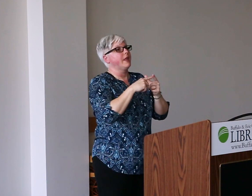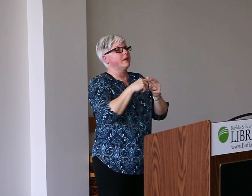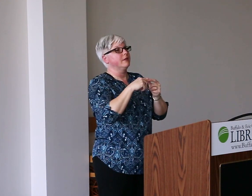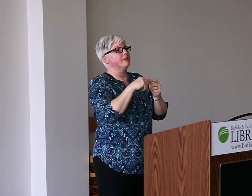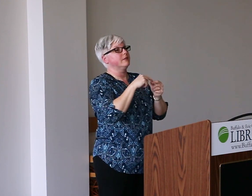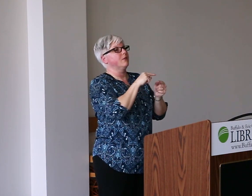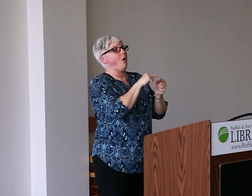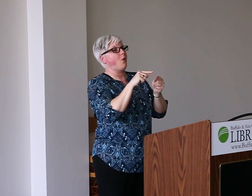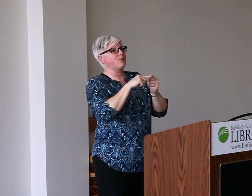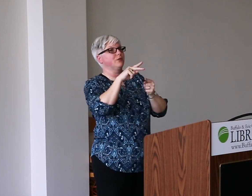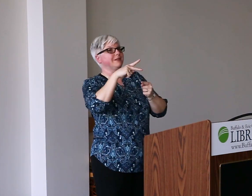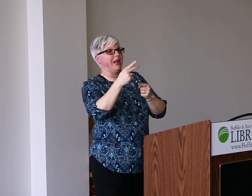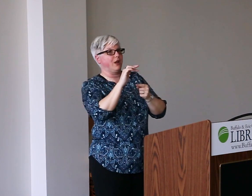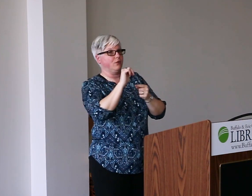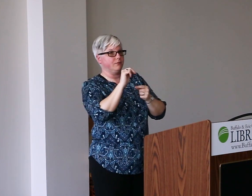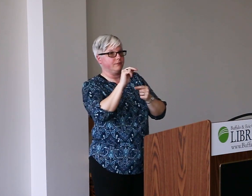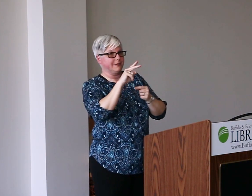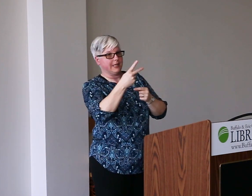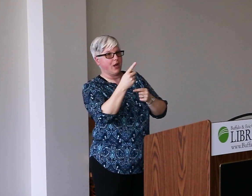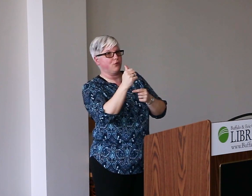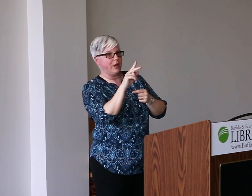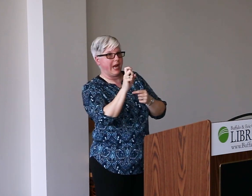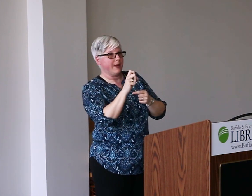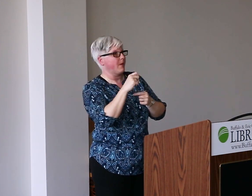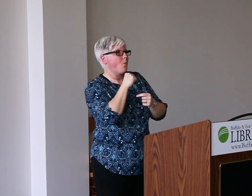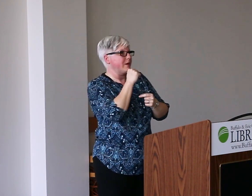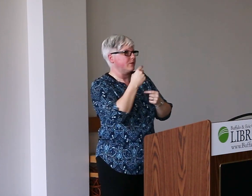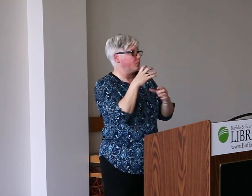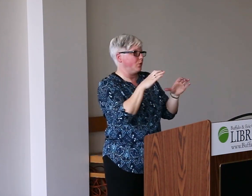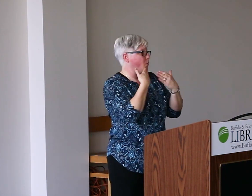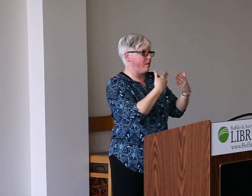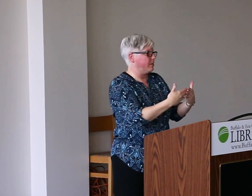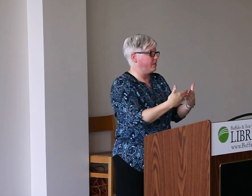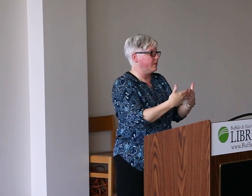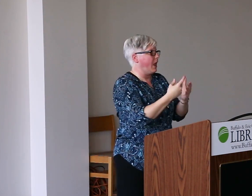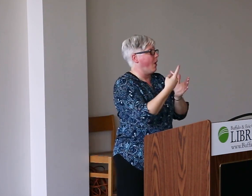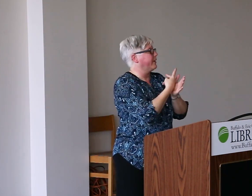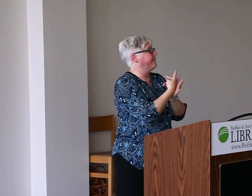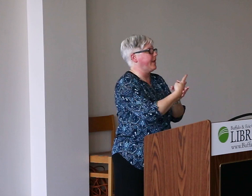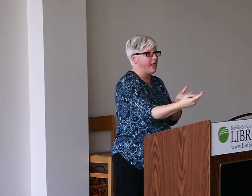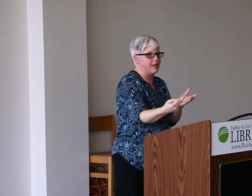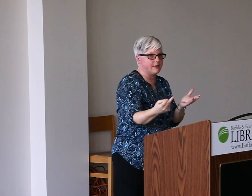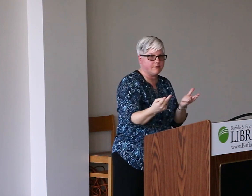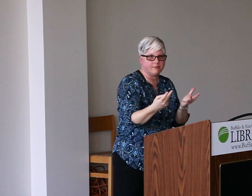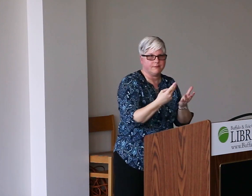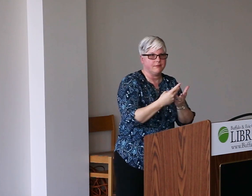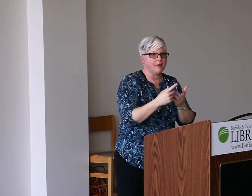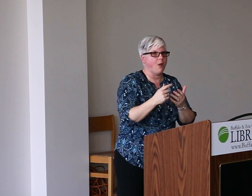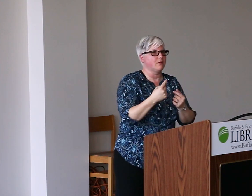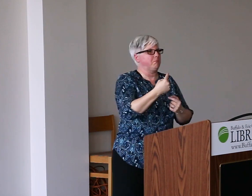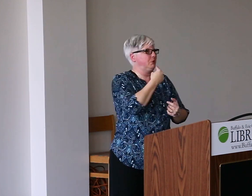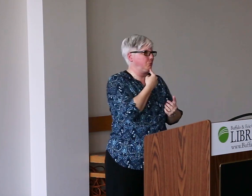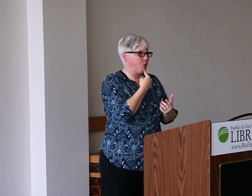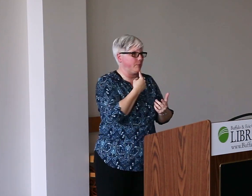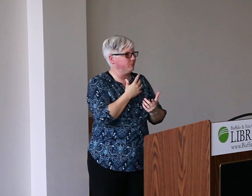kindergarten. And that was all the way to second grade. And I was not doing well. I was failing. I